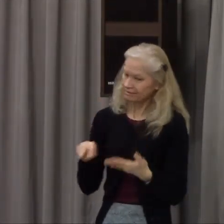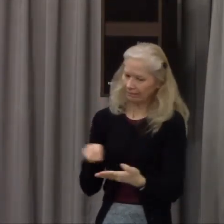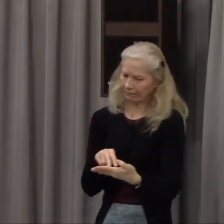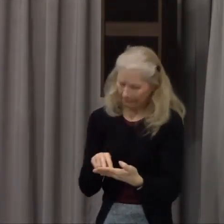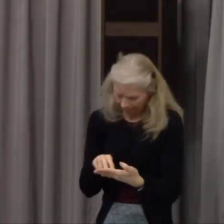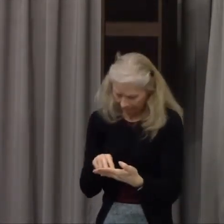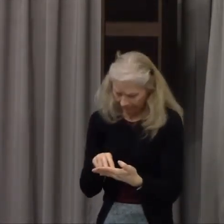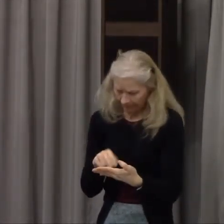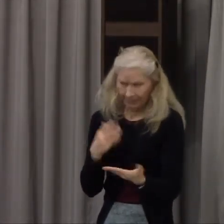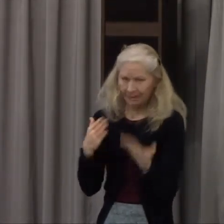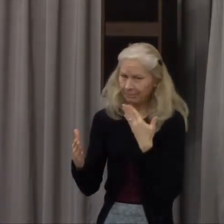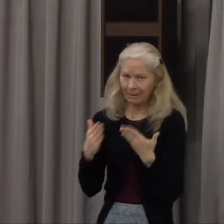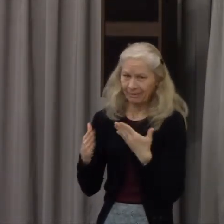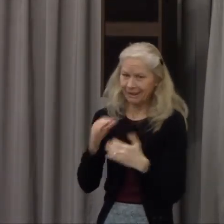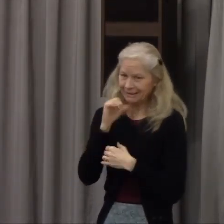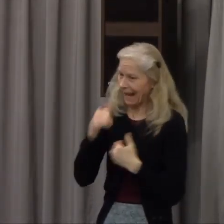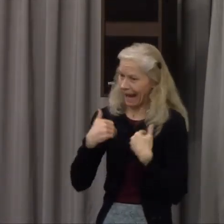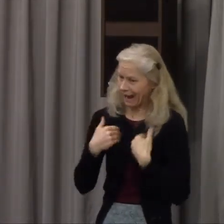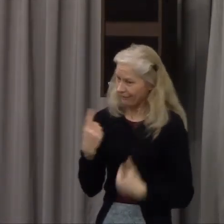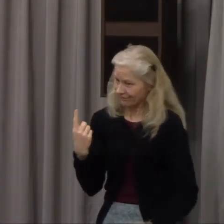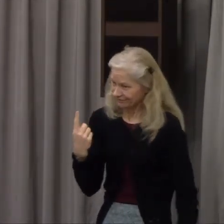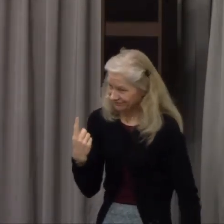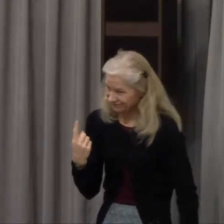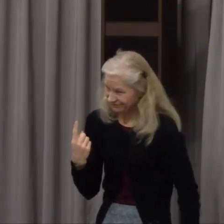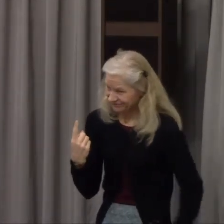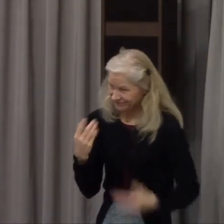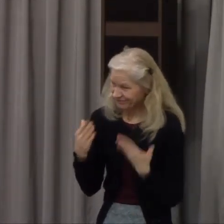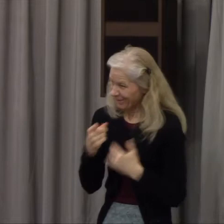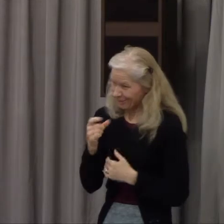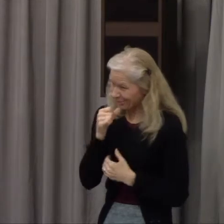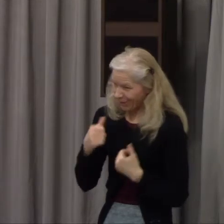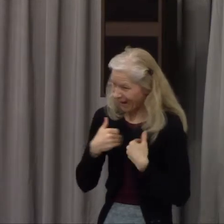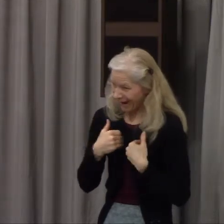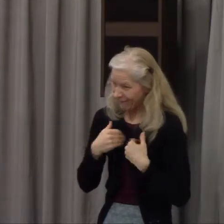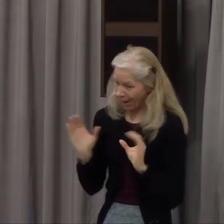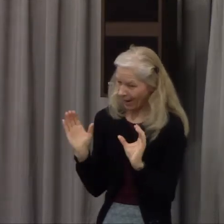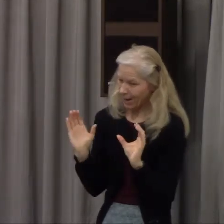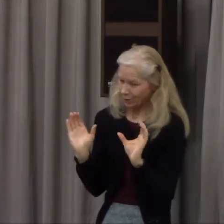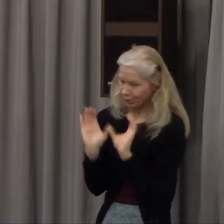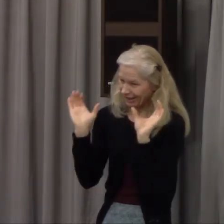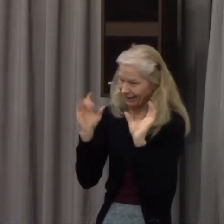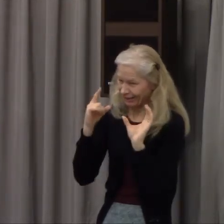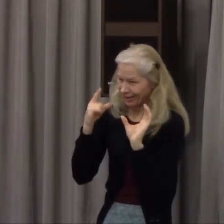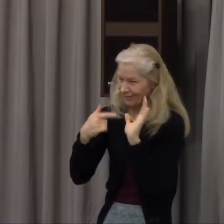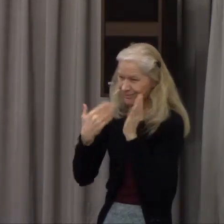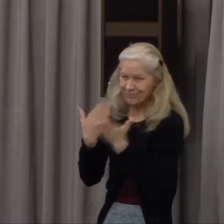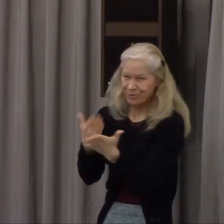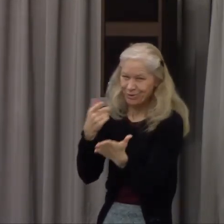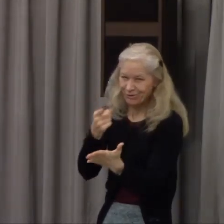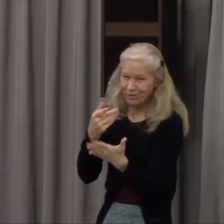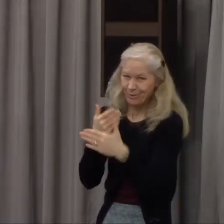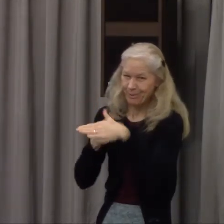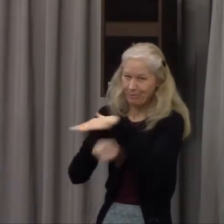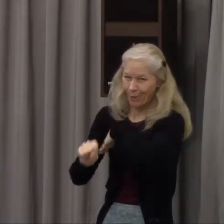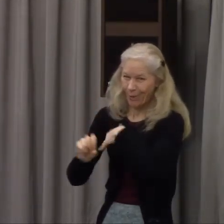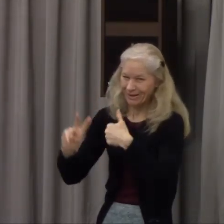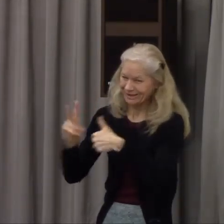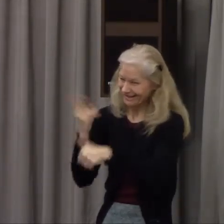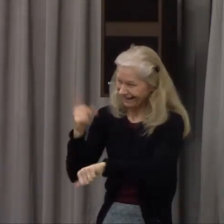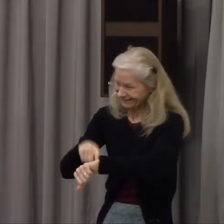or else. There's that bitter side of the sword. This is the sword of his mouth speaking. Repent or else what? I